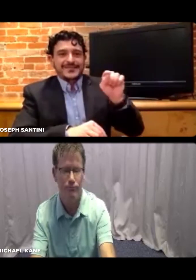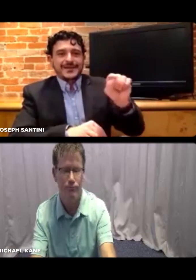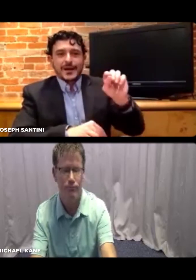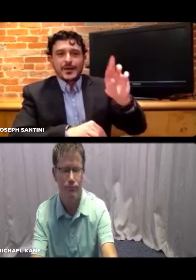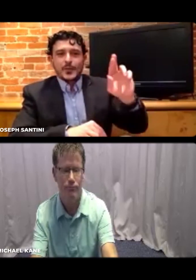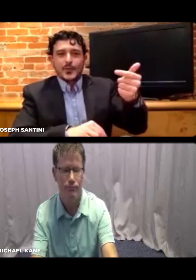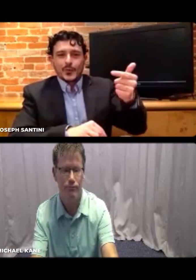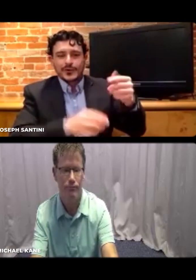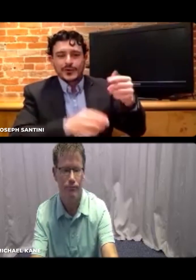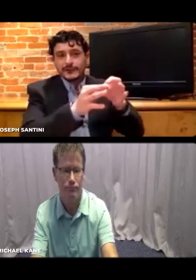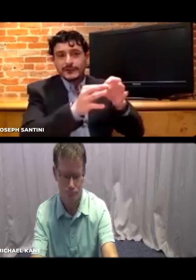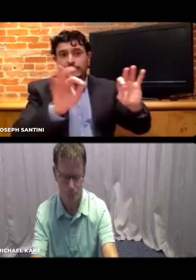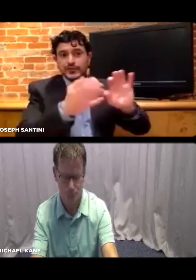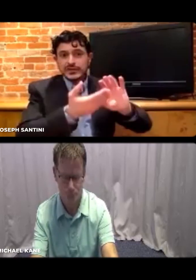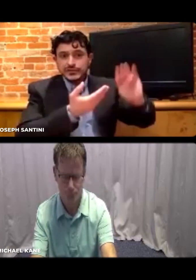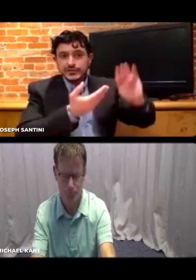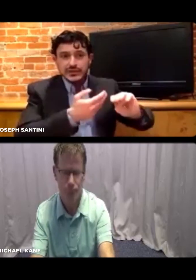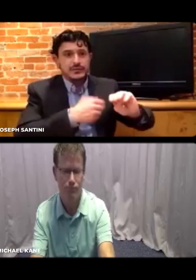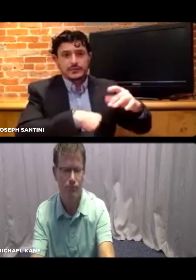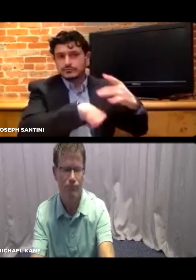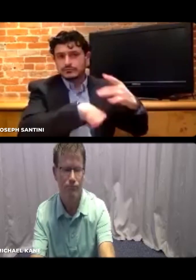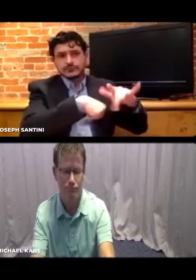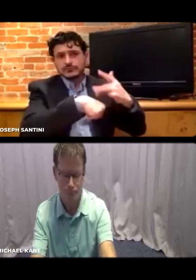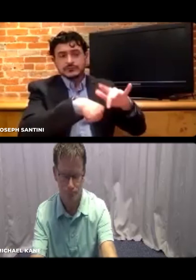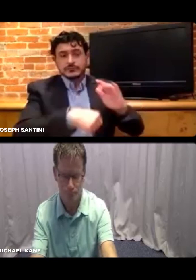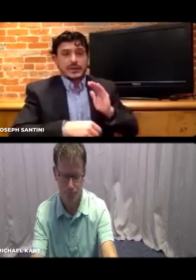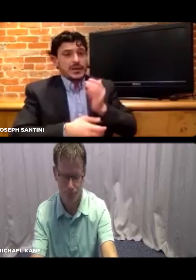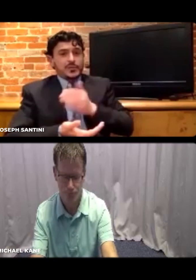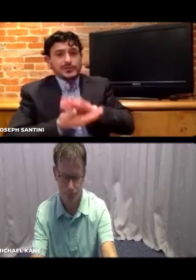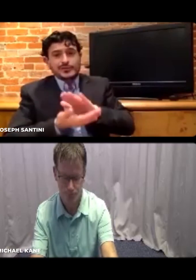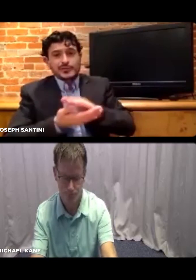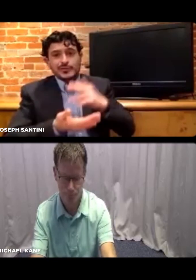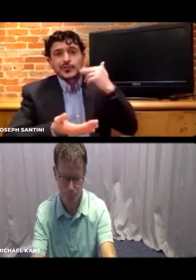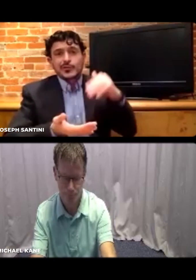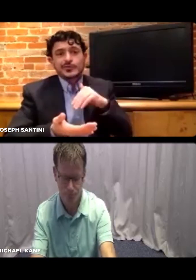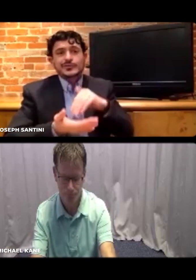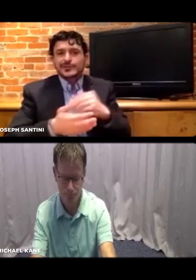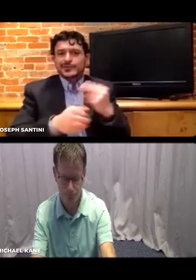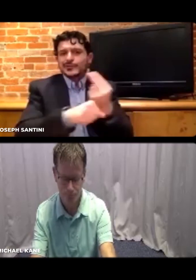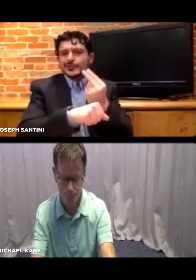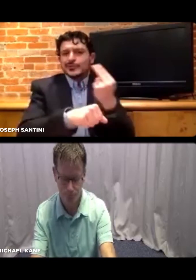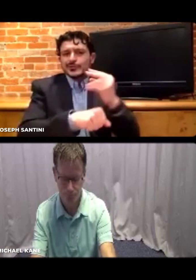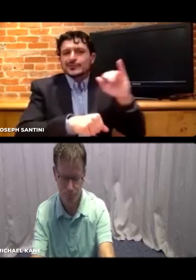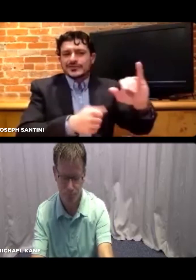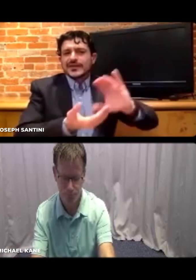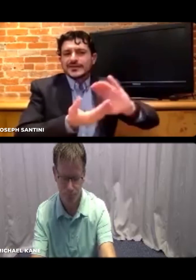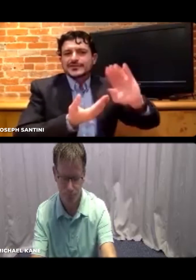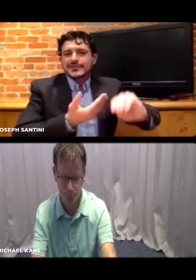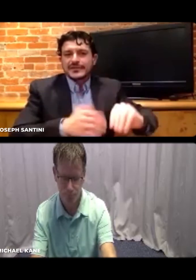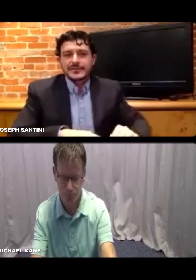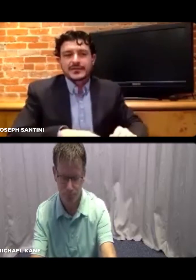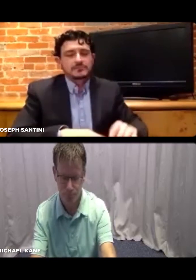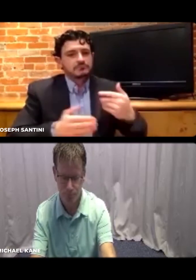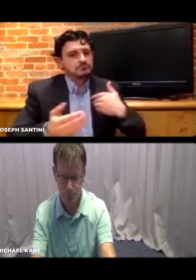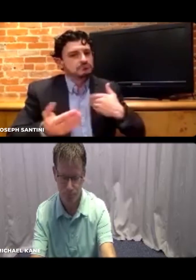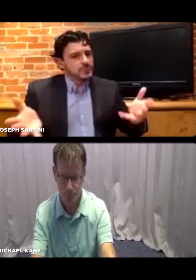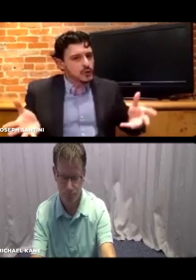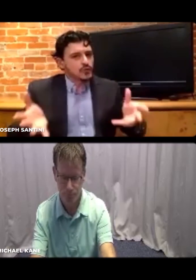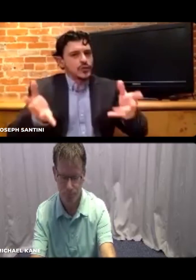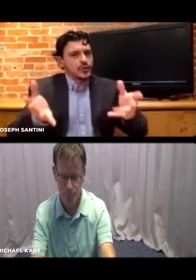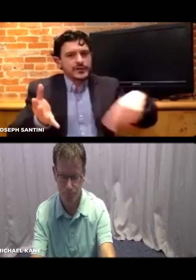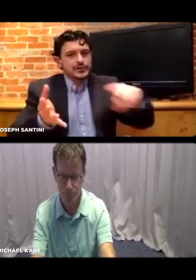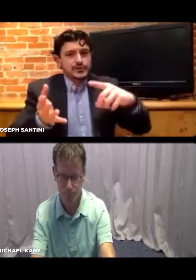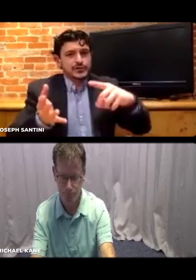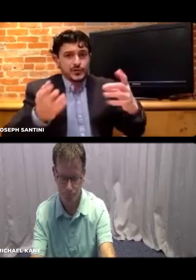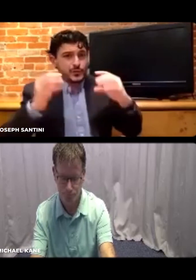ngpf.org. There is curriculum available there. Our Lauren Clerk school students use that organization for